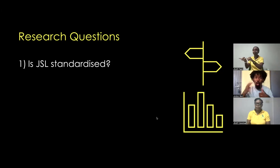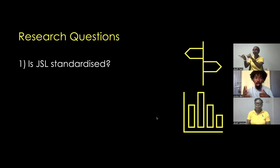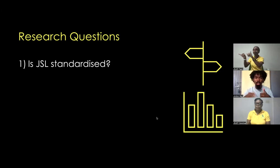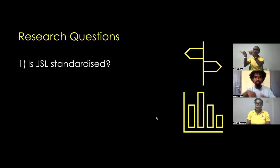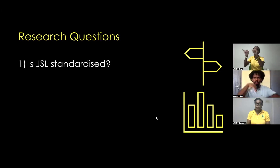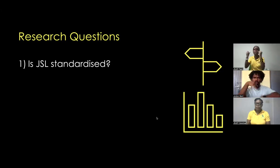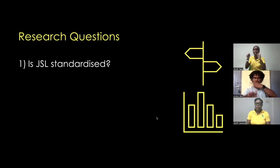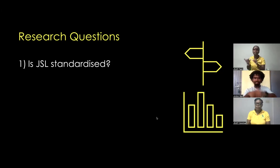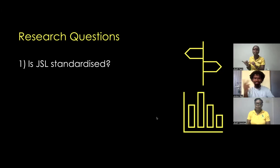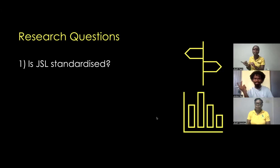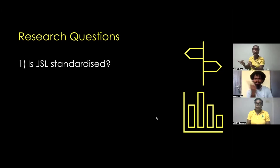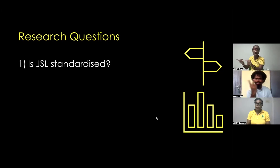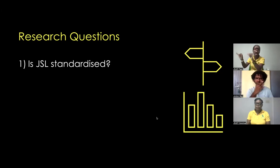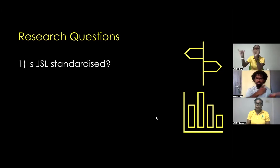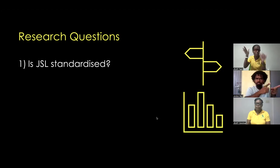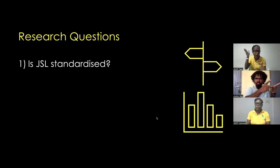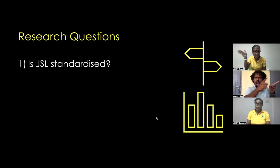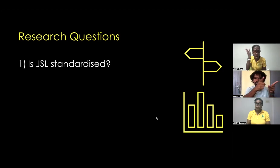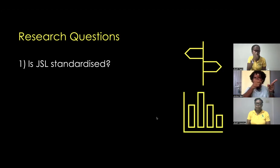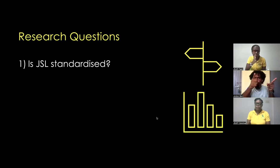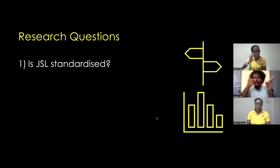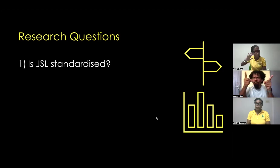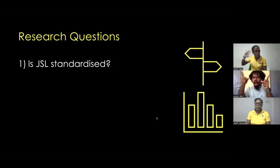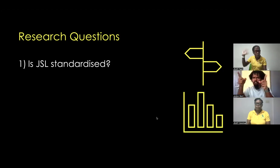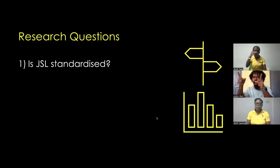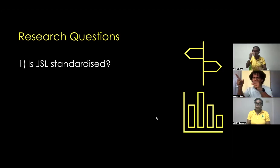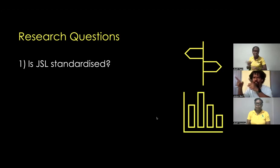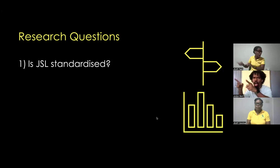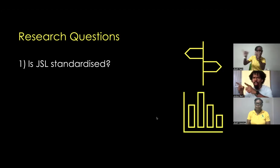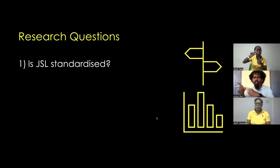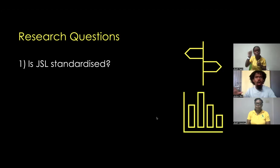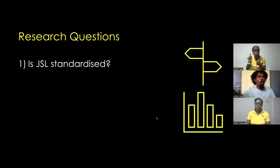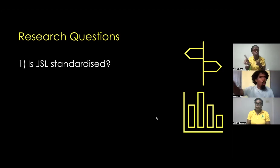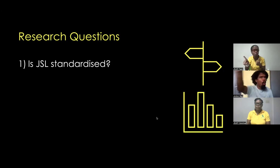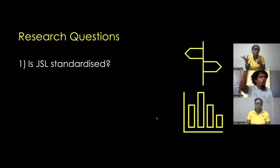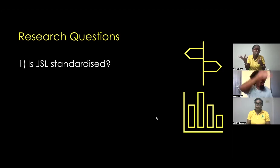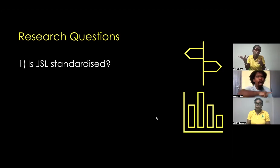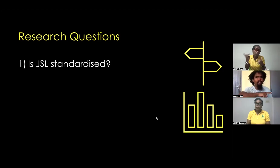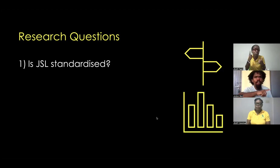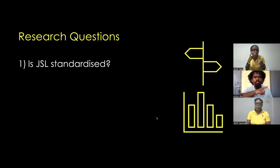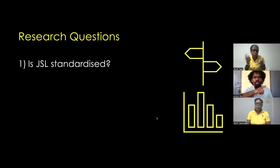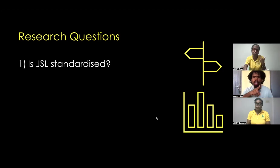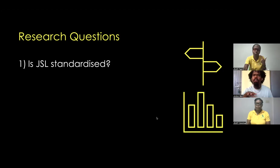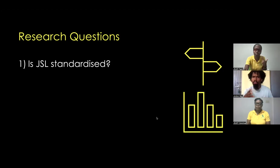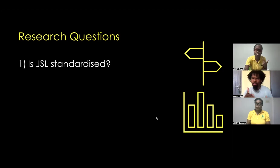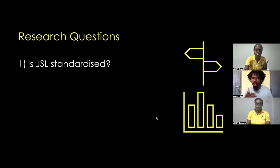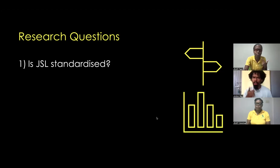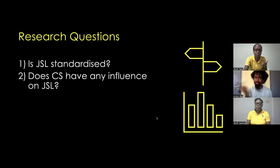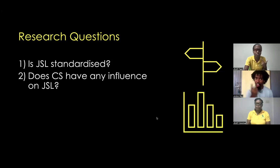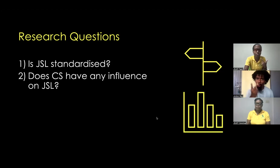JSL. Is JSL standardized? Is it the same in every part of